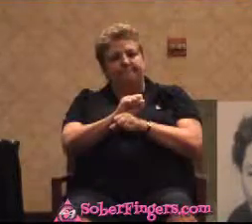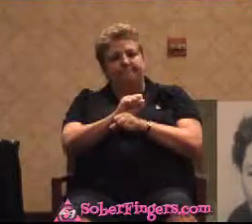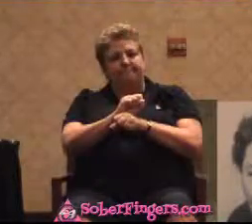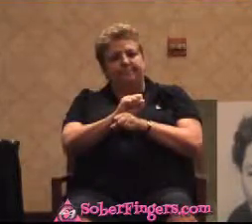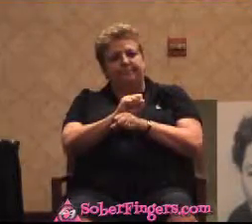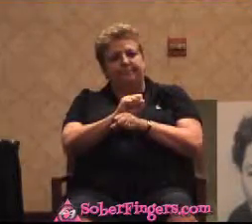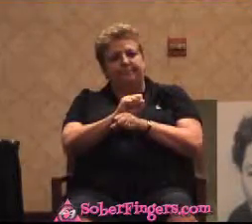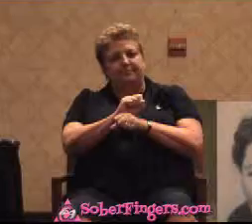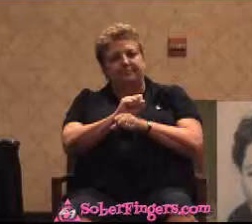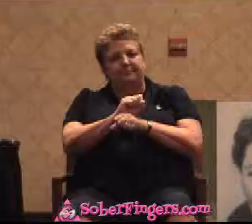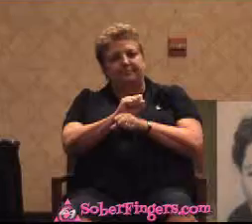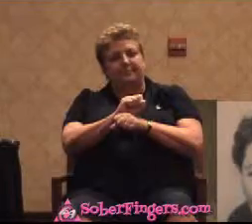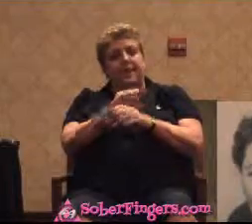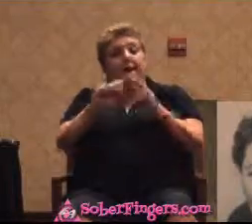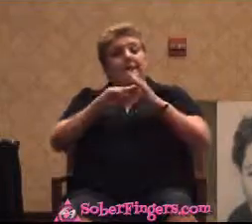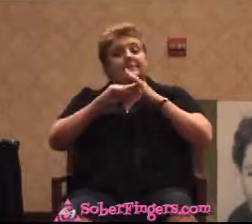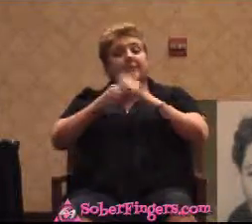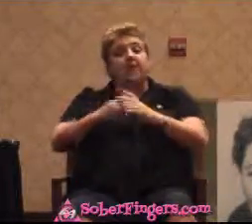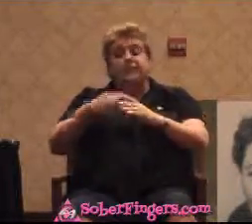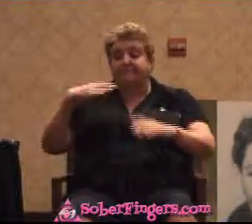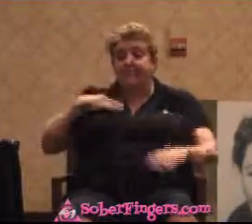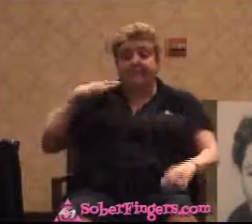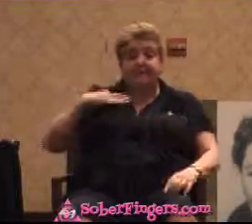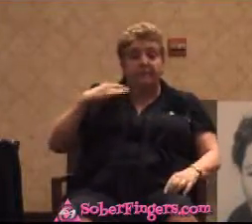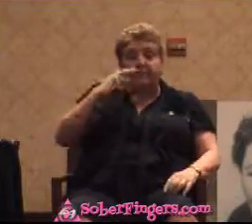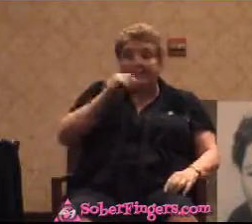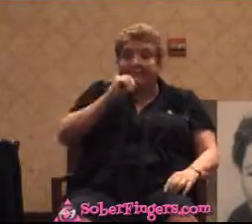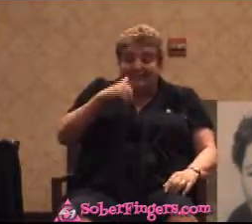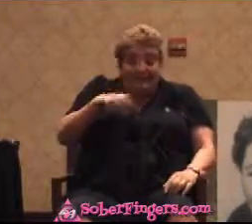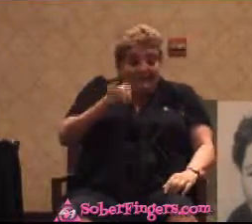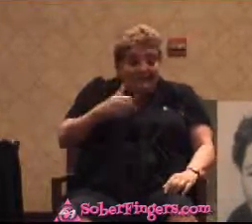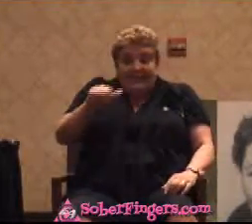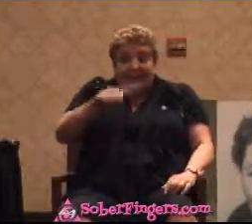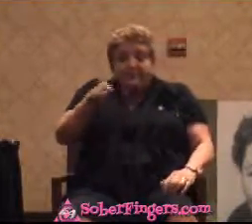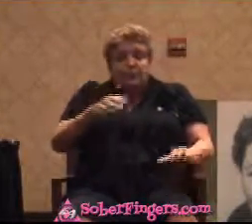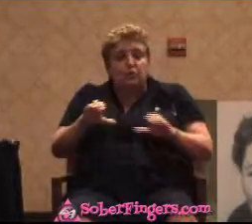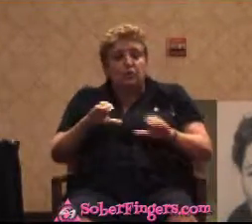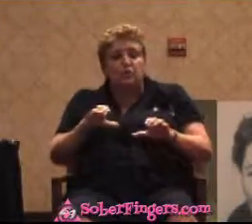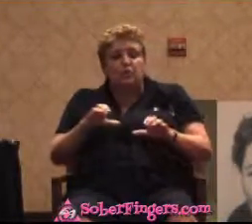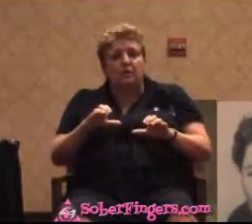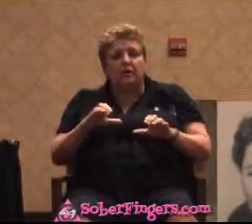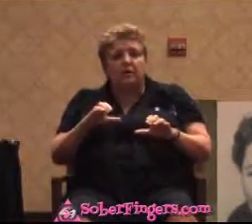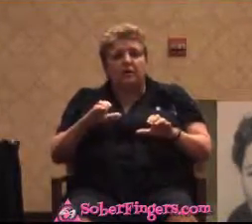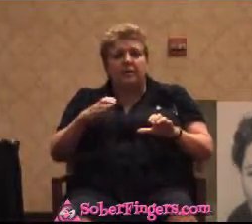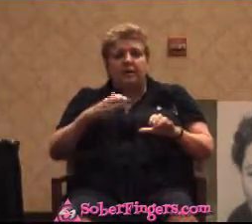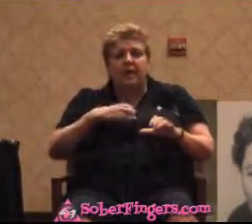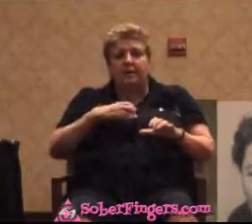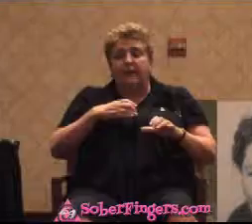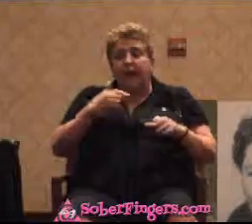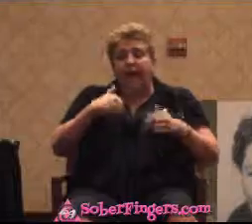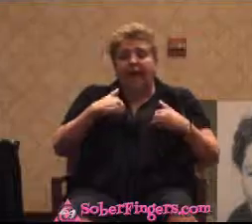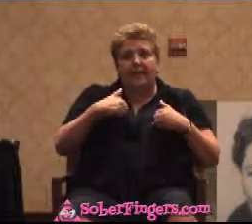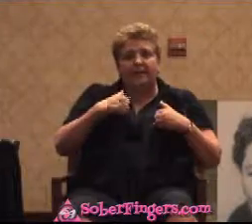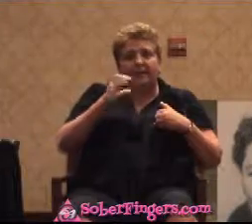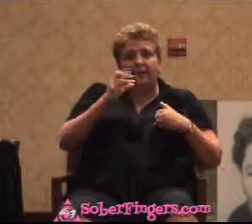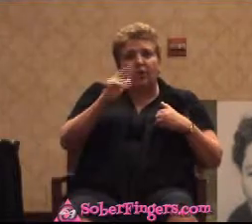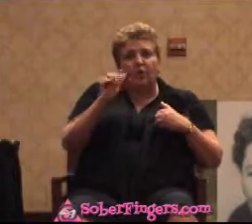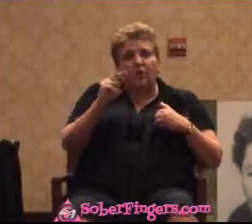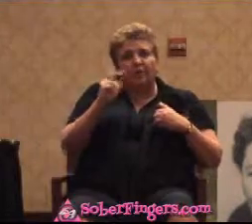I started volunteering because I didn't have anything else to do. And my criminal record was so bad I couldn't get a job, but I ended up getting a job at